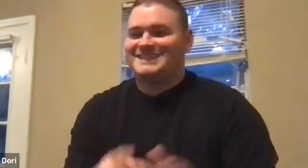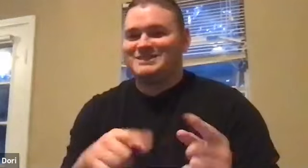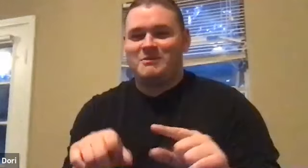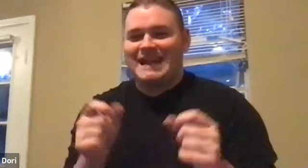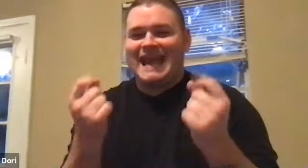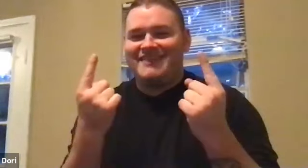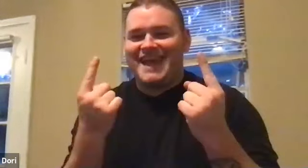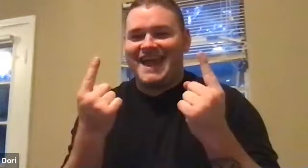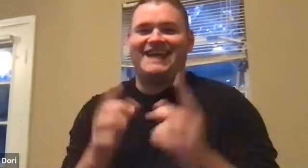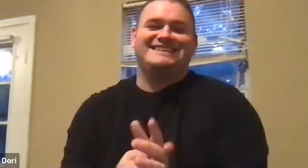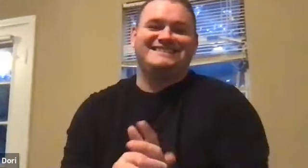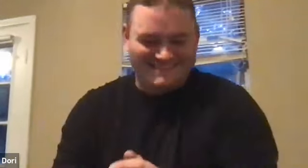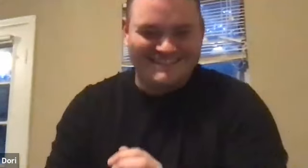'Cause nobody got that.